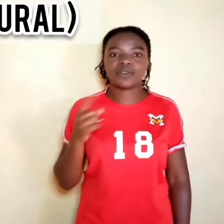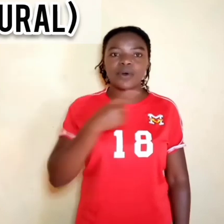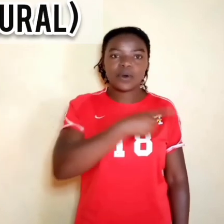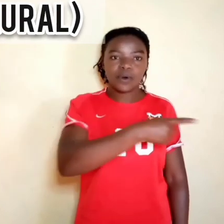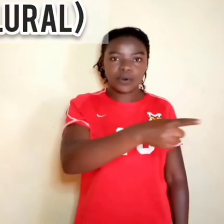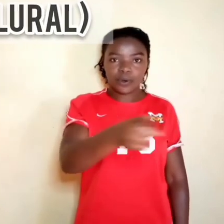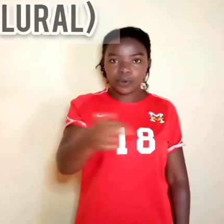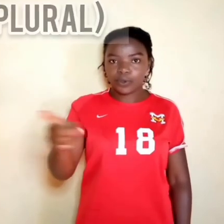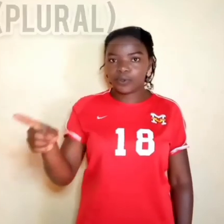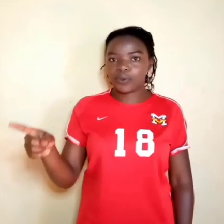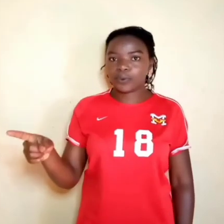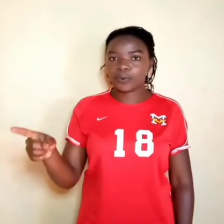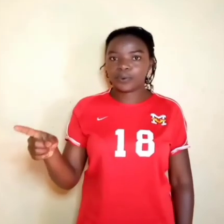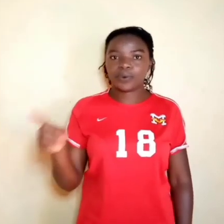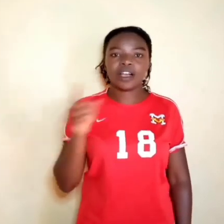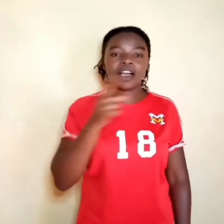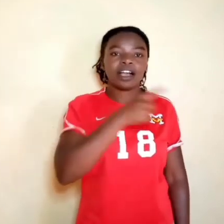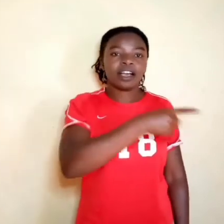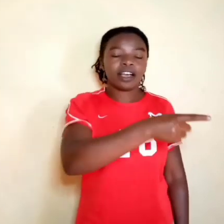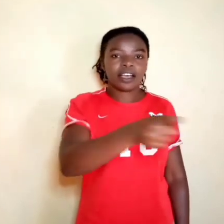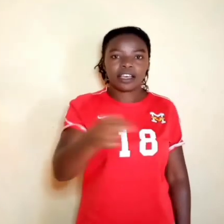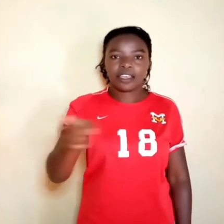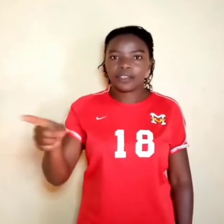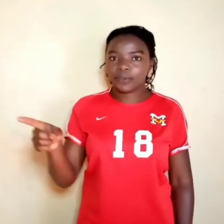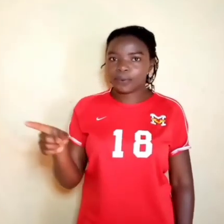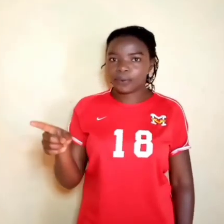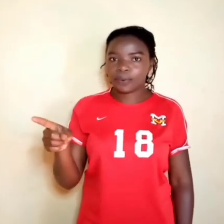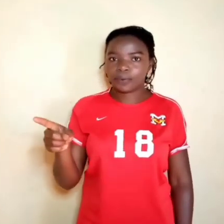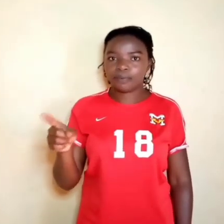So, you. You.